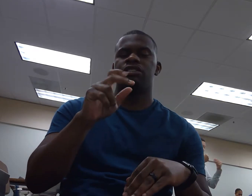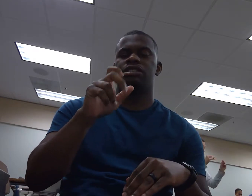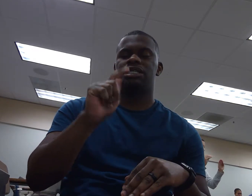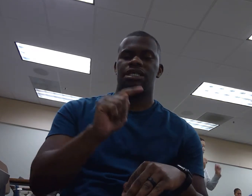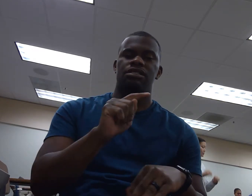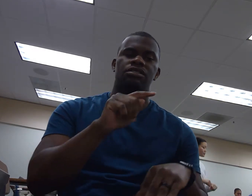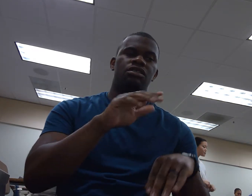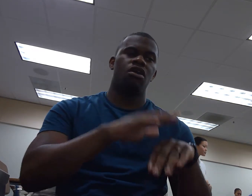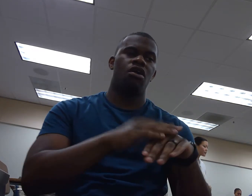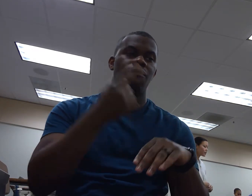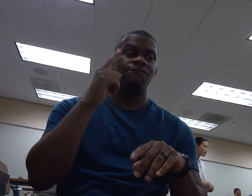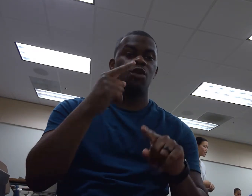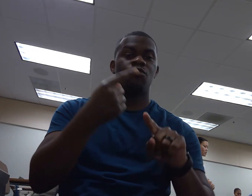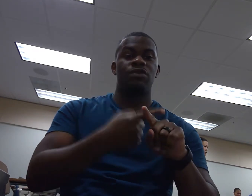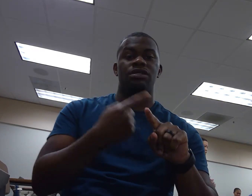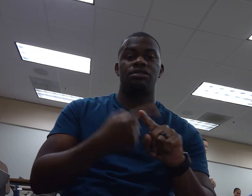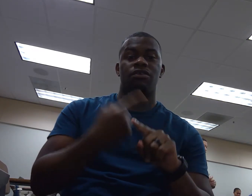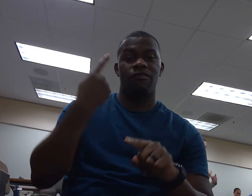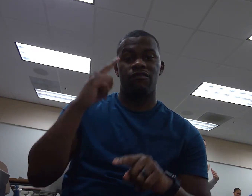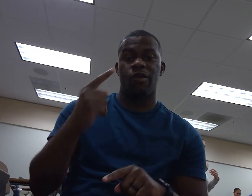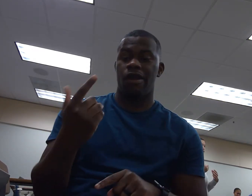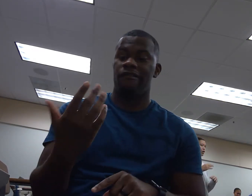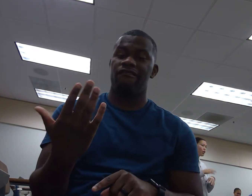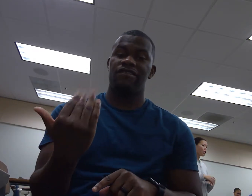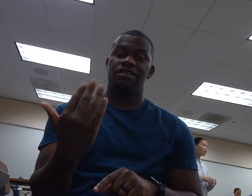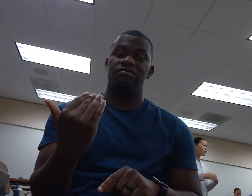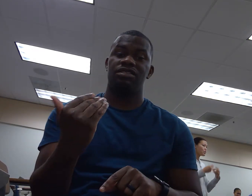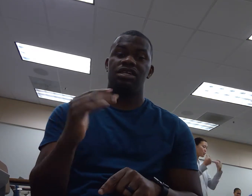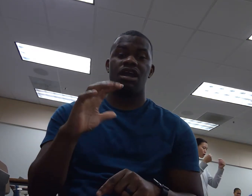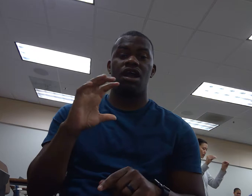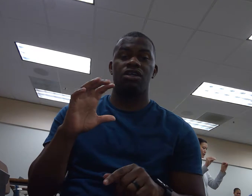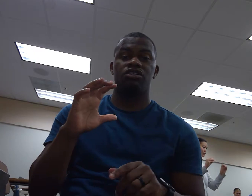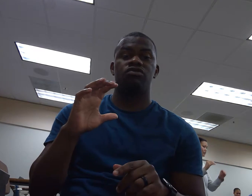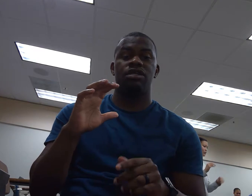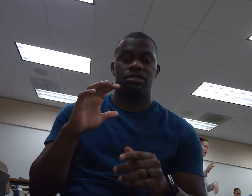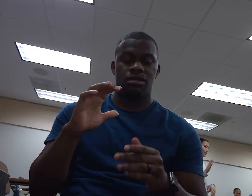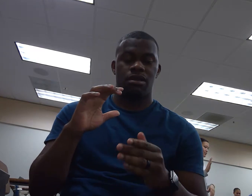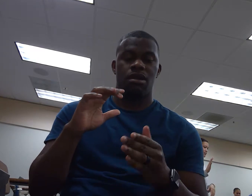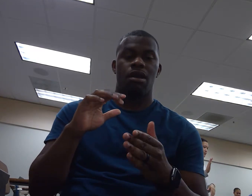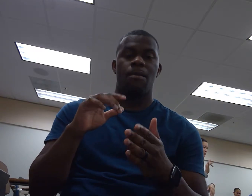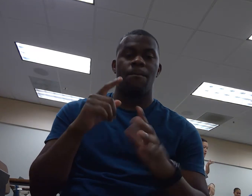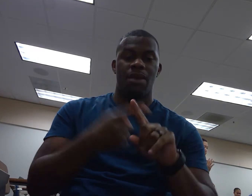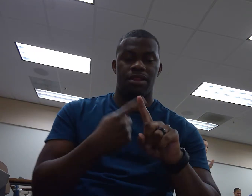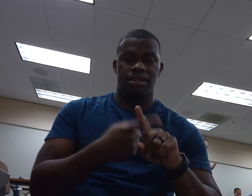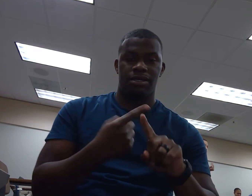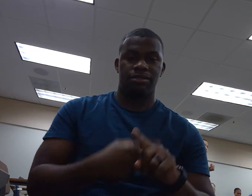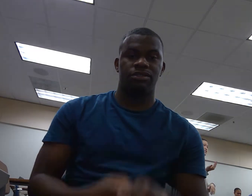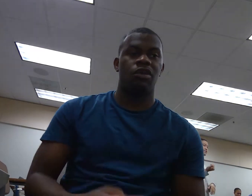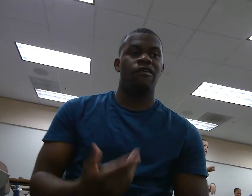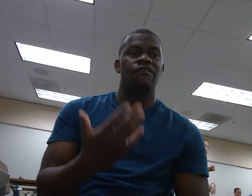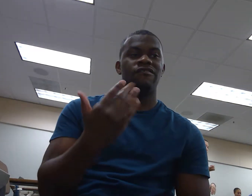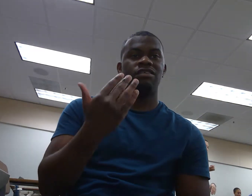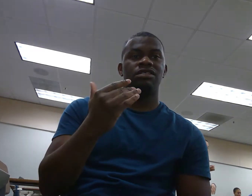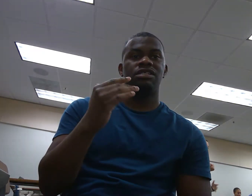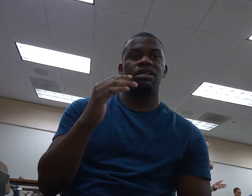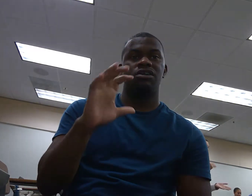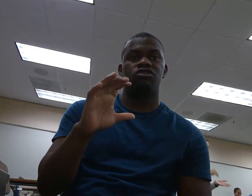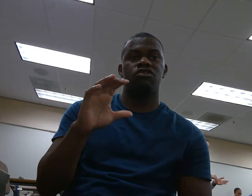month. So $1,500 per month, which is the same thing as